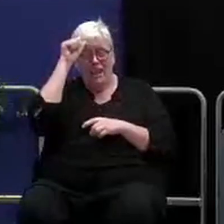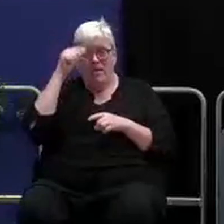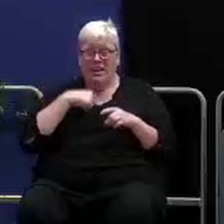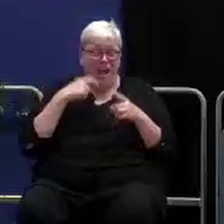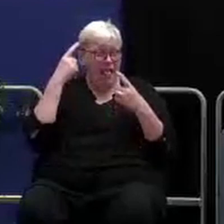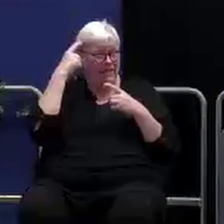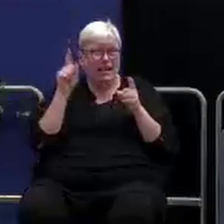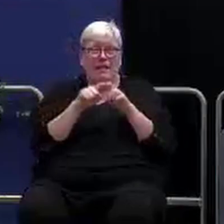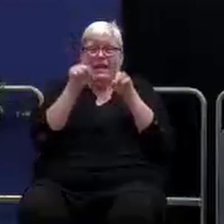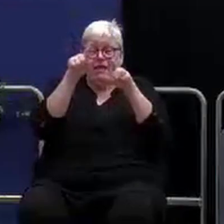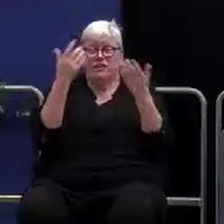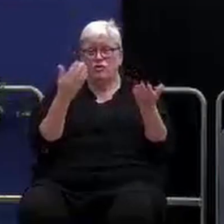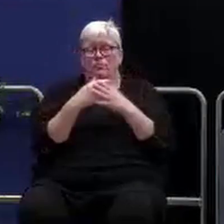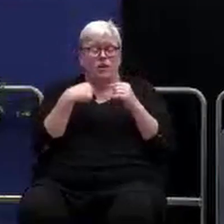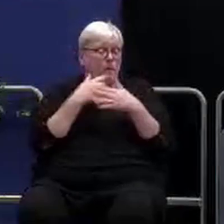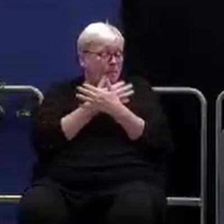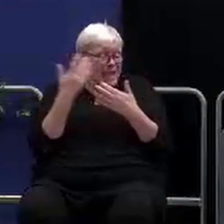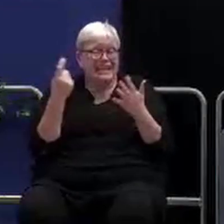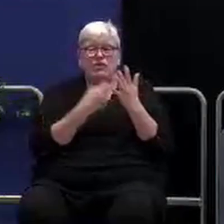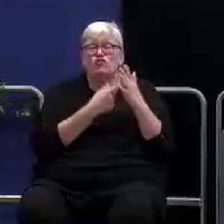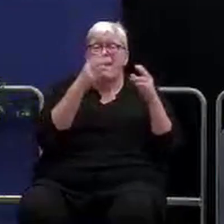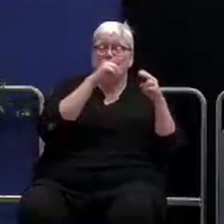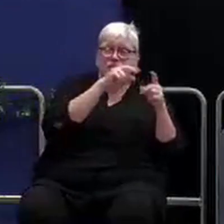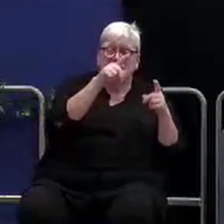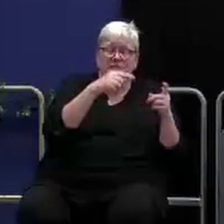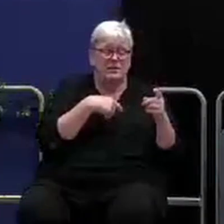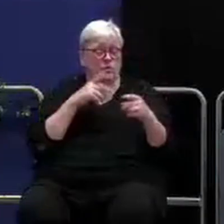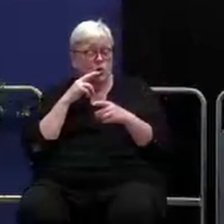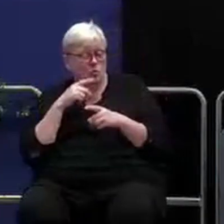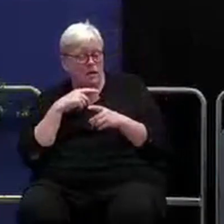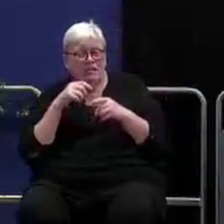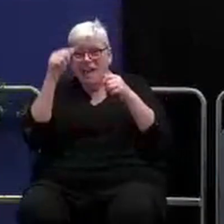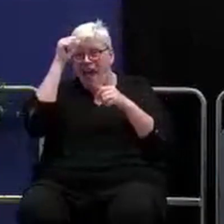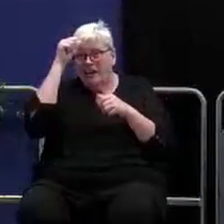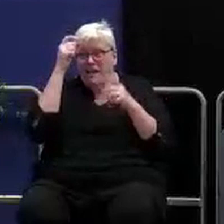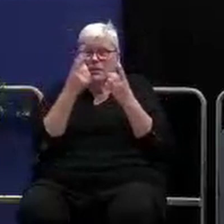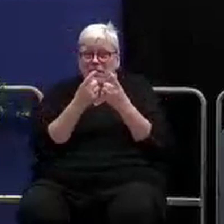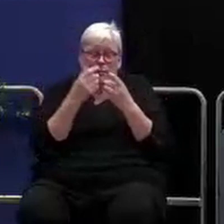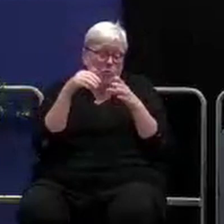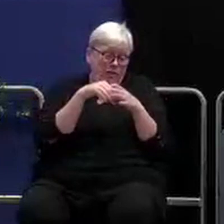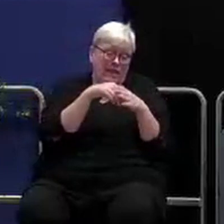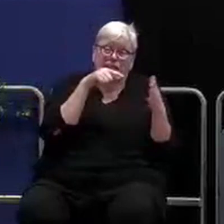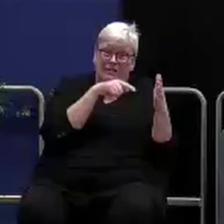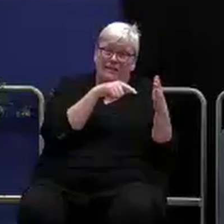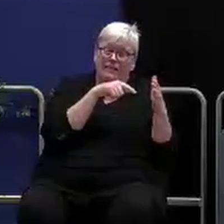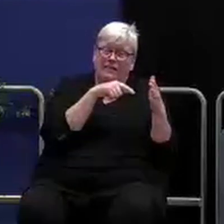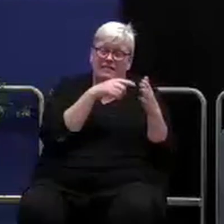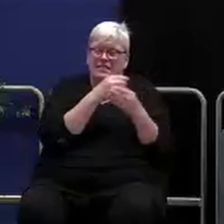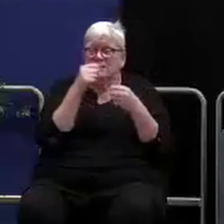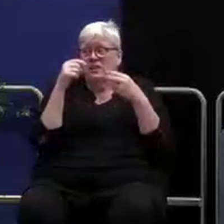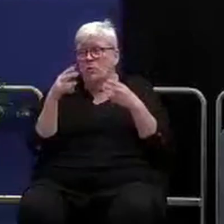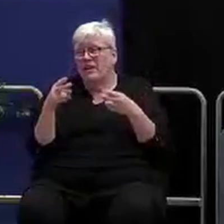it has lots of references, and it has weird bits of academic stuff in it. And in some ways